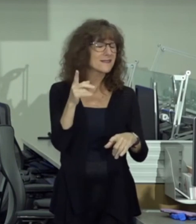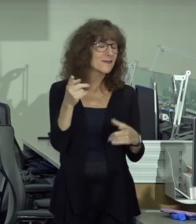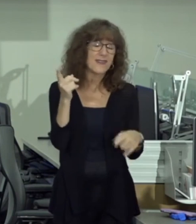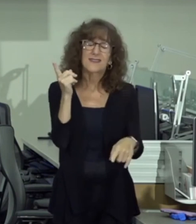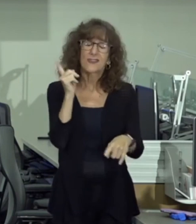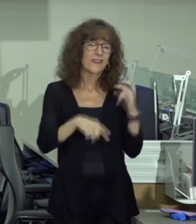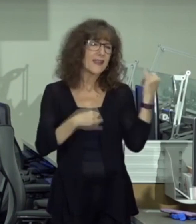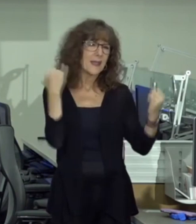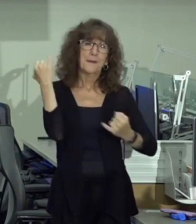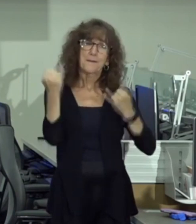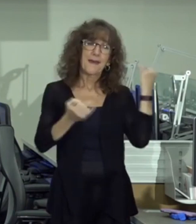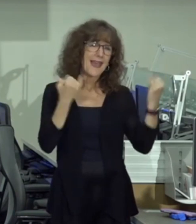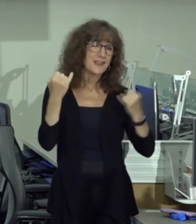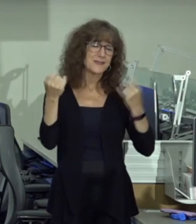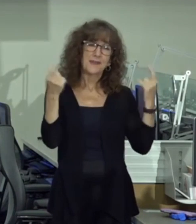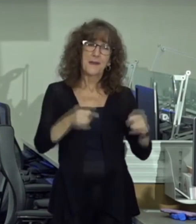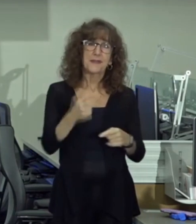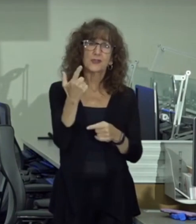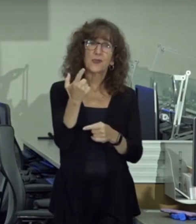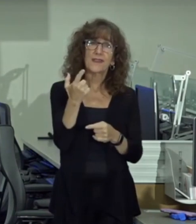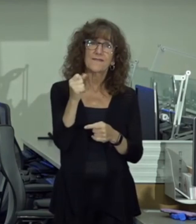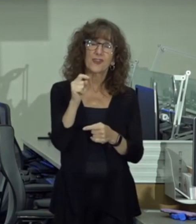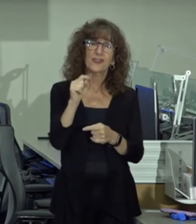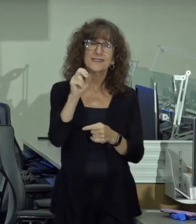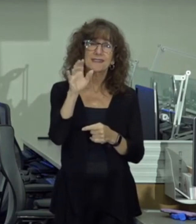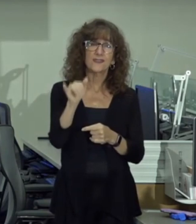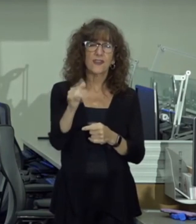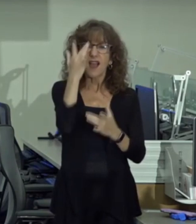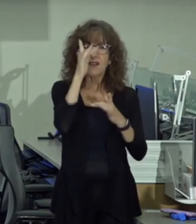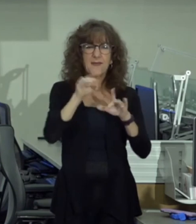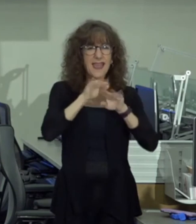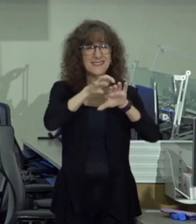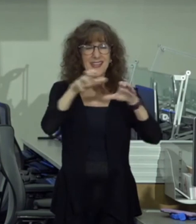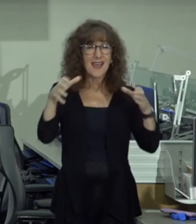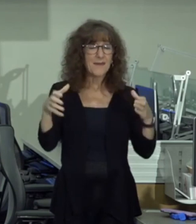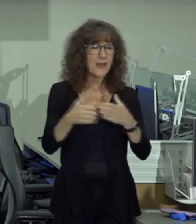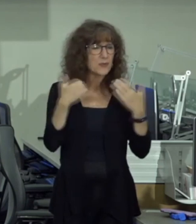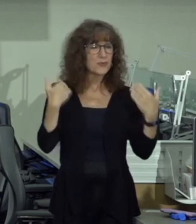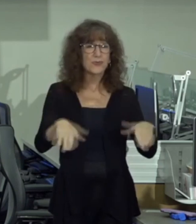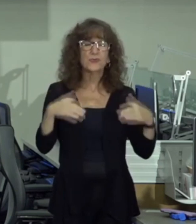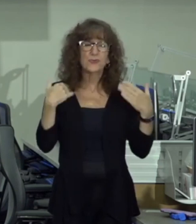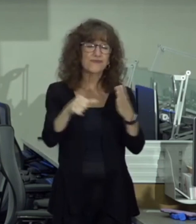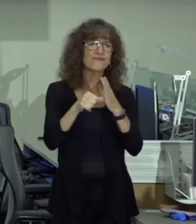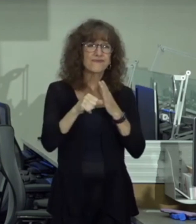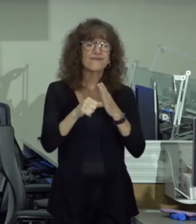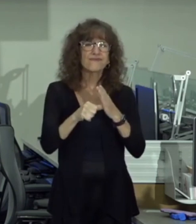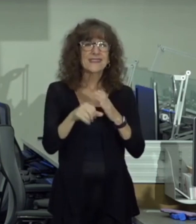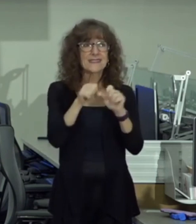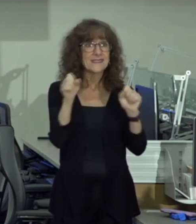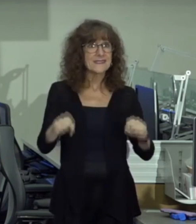have imagined in the 21st century. A pandemic that is highlighting the systemic nature of our